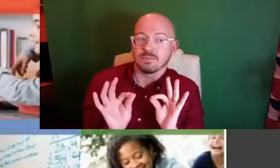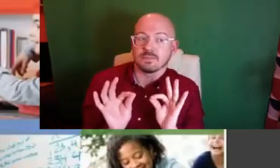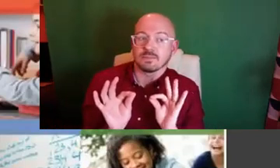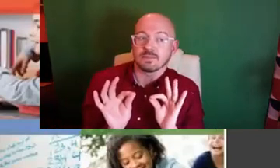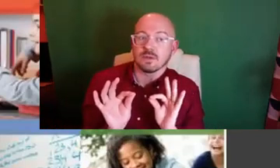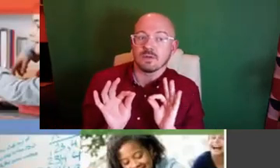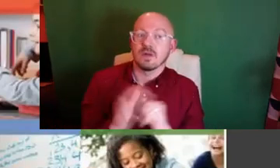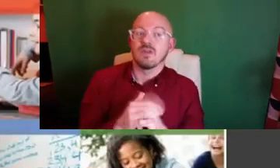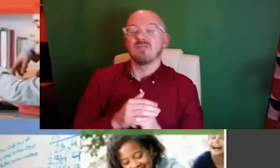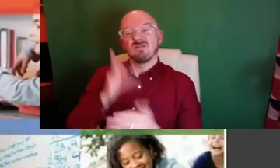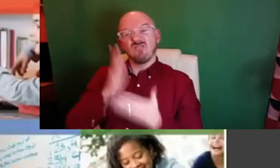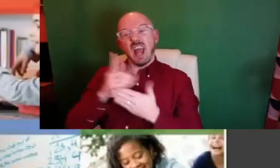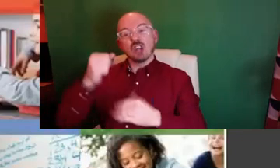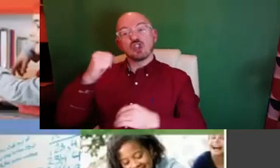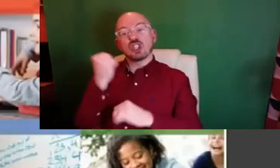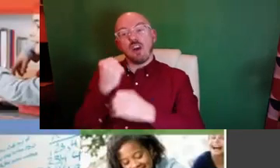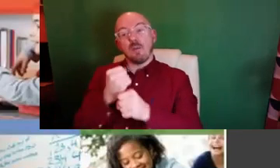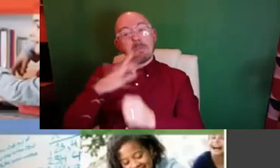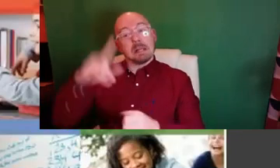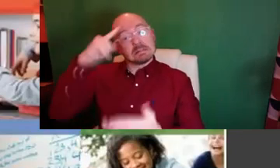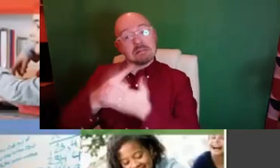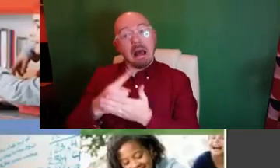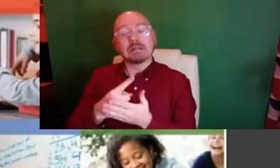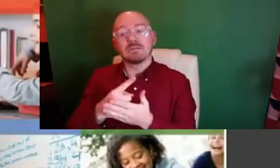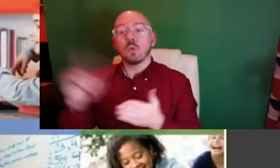Now, Education Scotland has the remit to